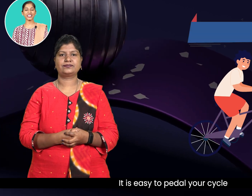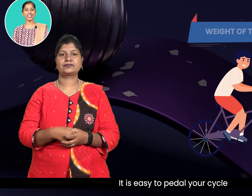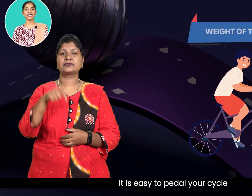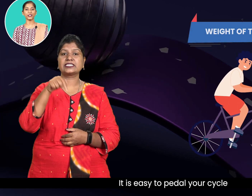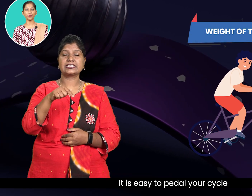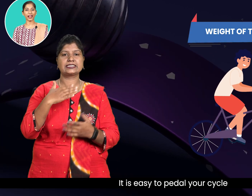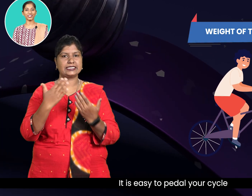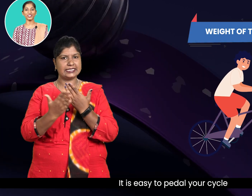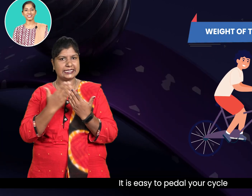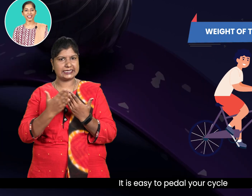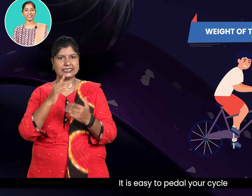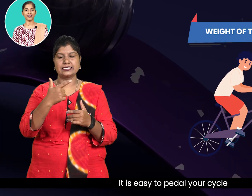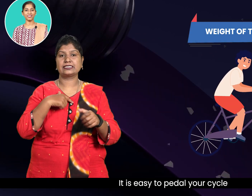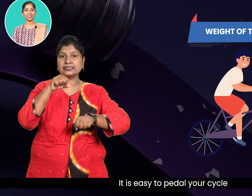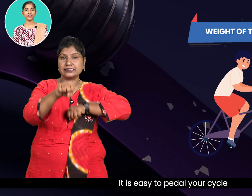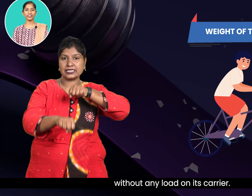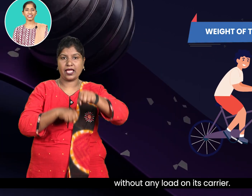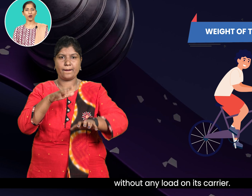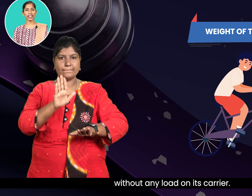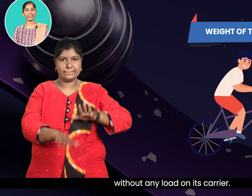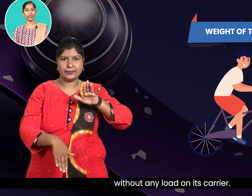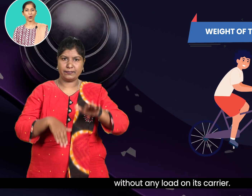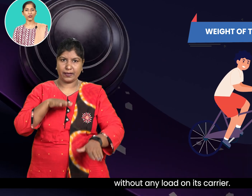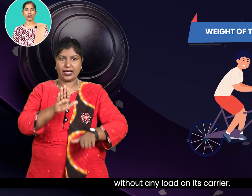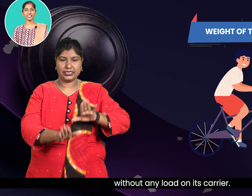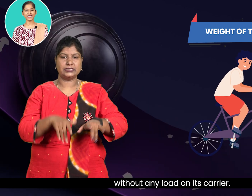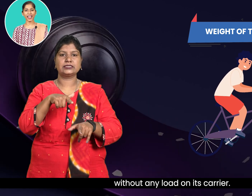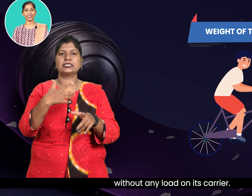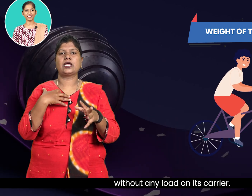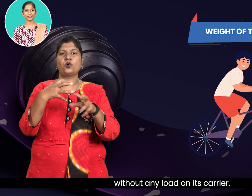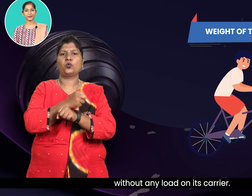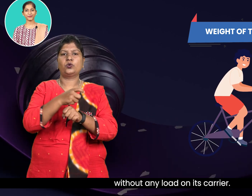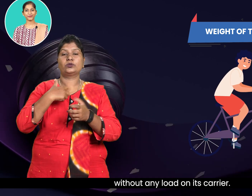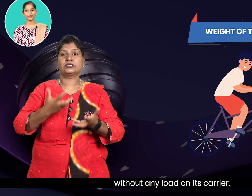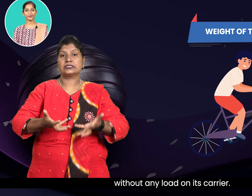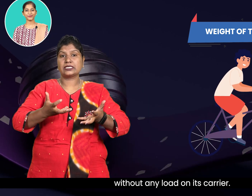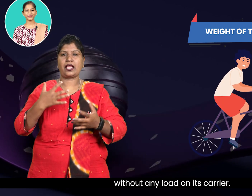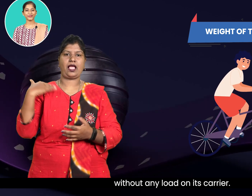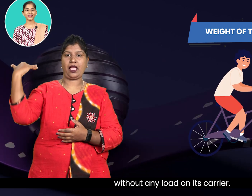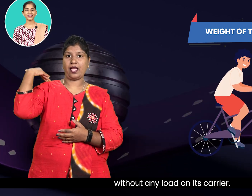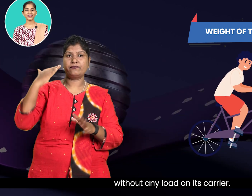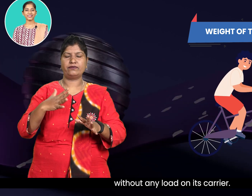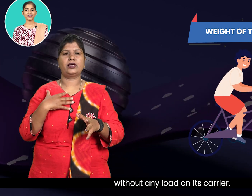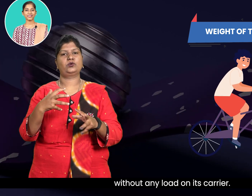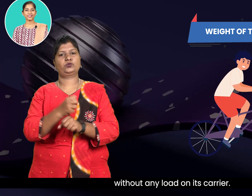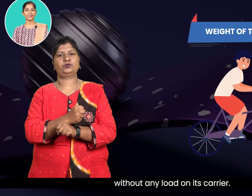It is easy to pedal a cycle without any load on its carrier.